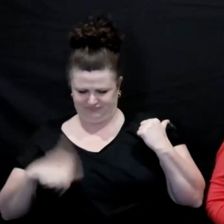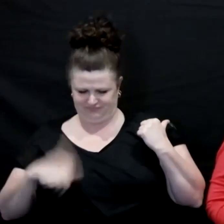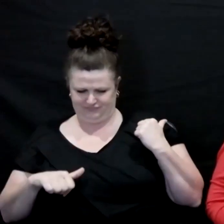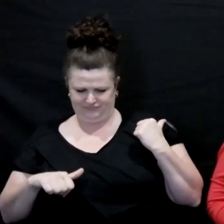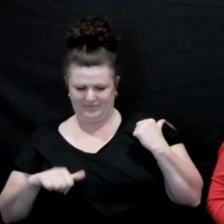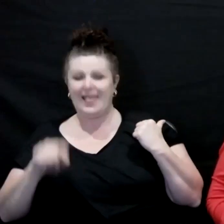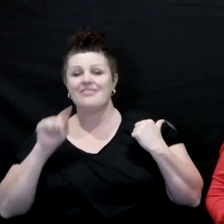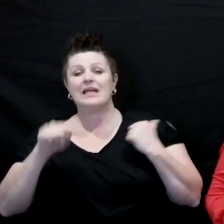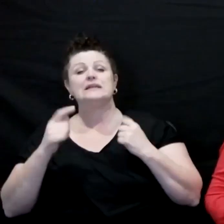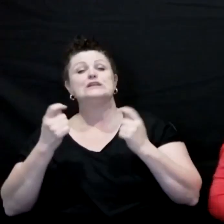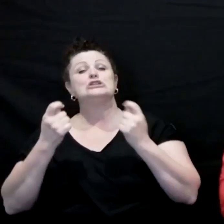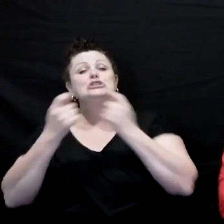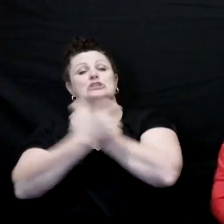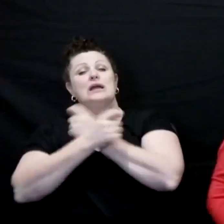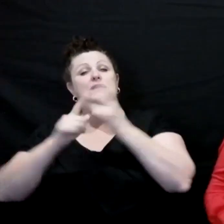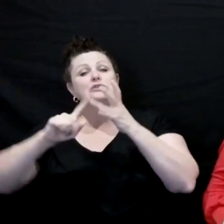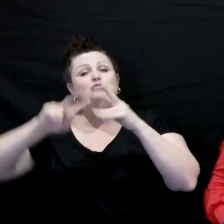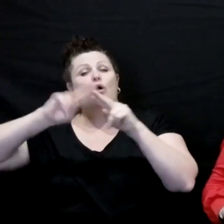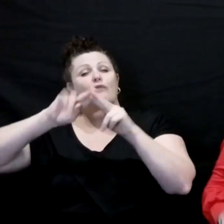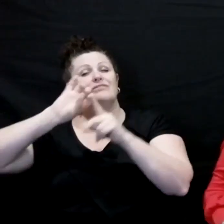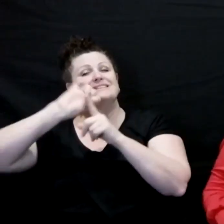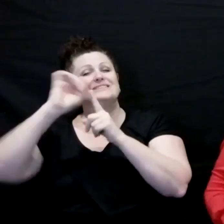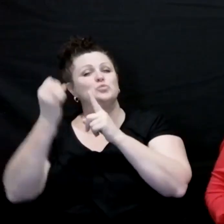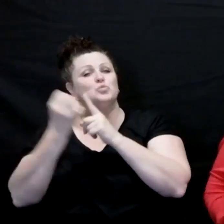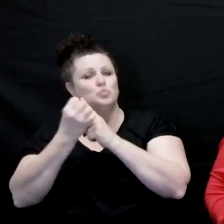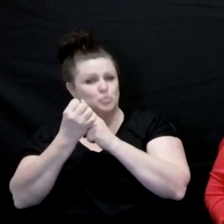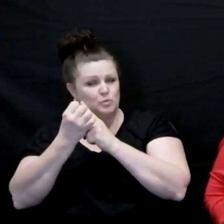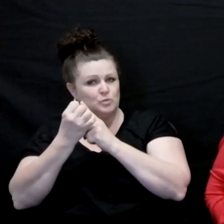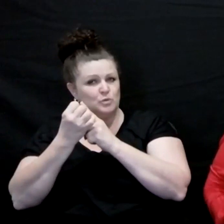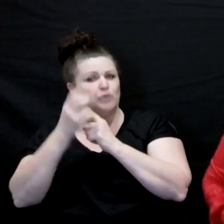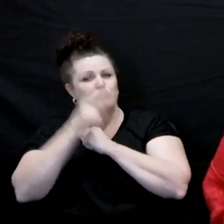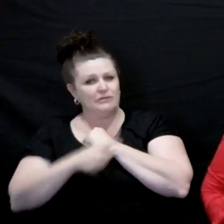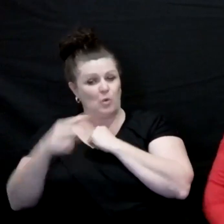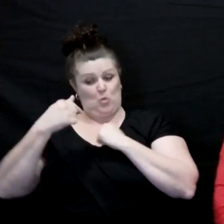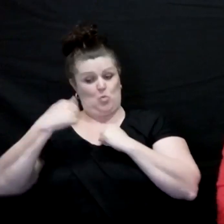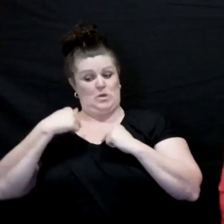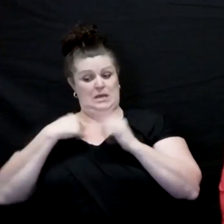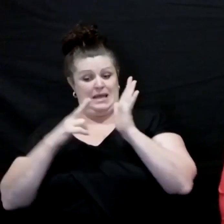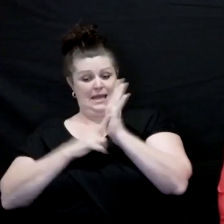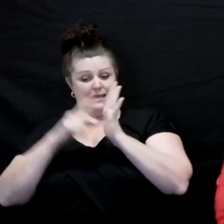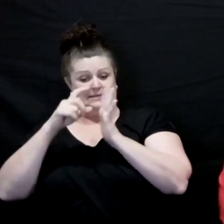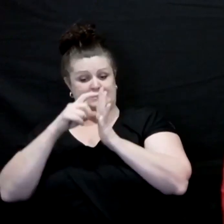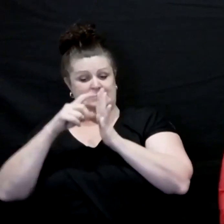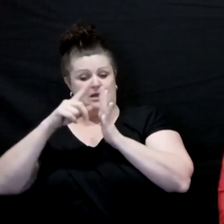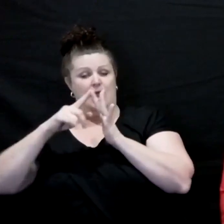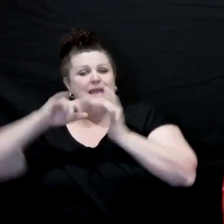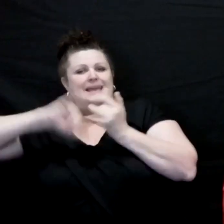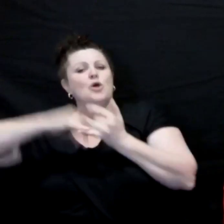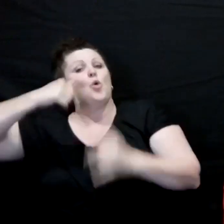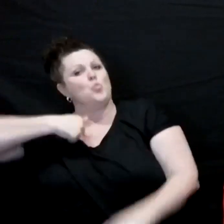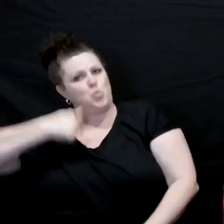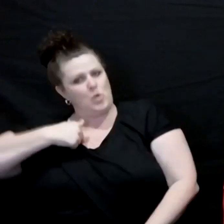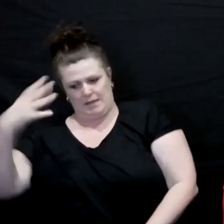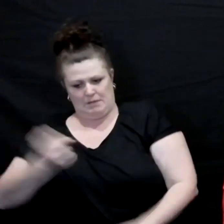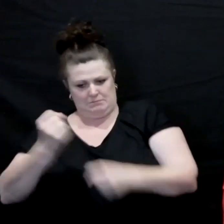a change of circumstance review. And we, the NDIS, have a fortnight to